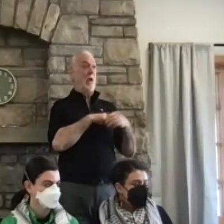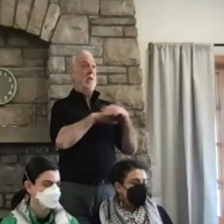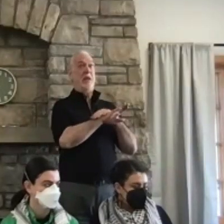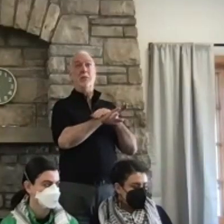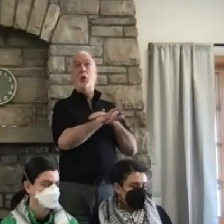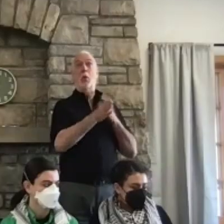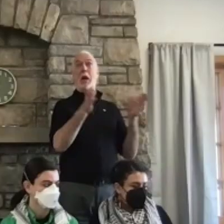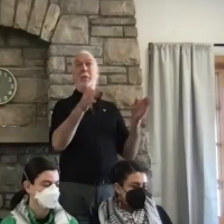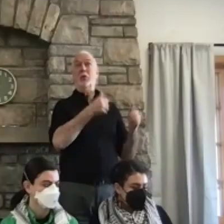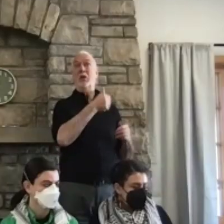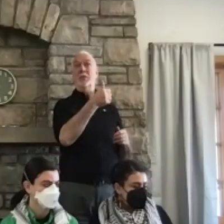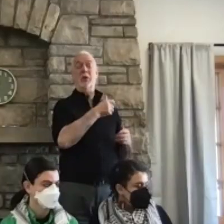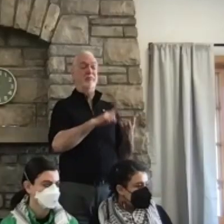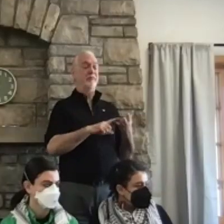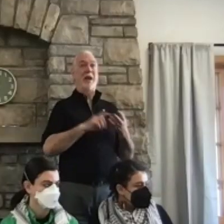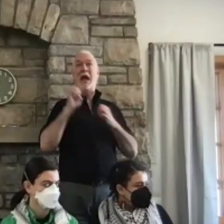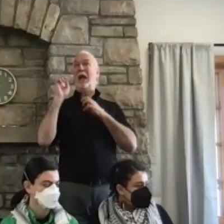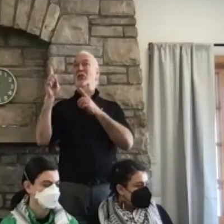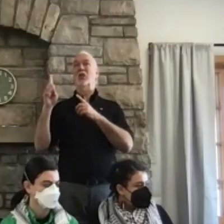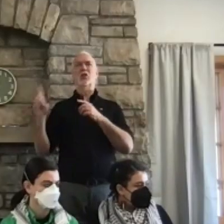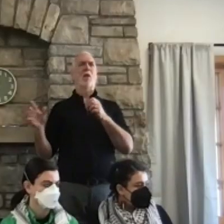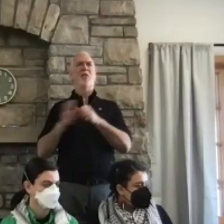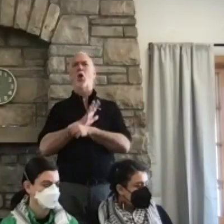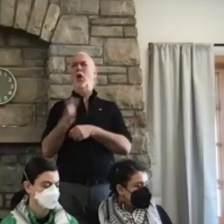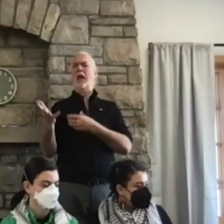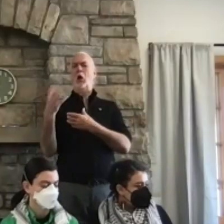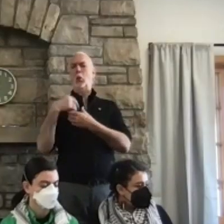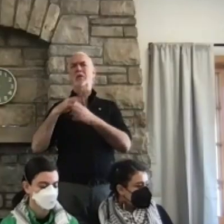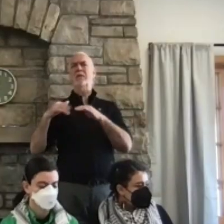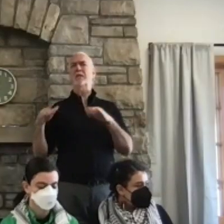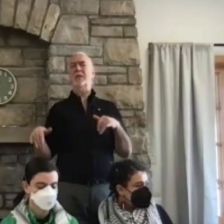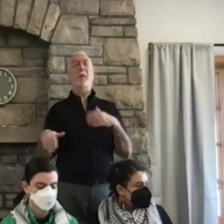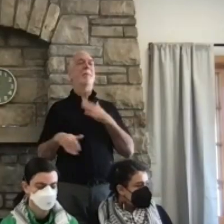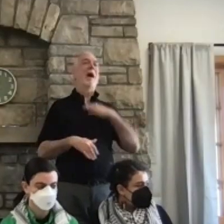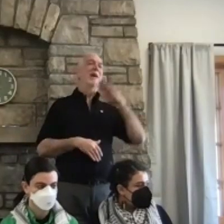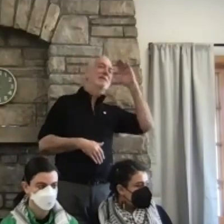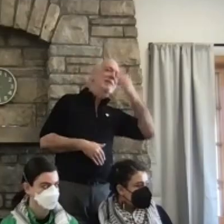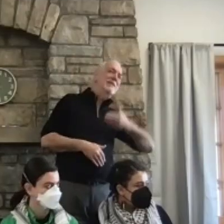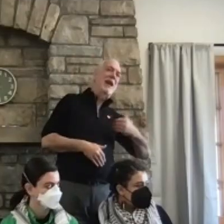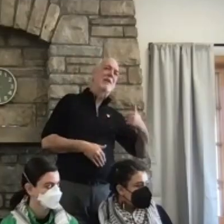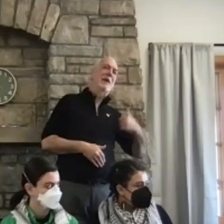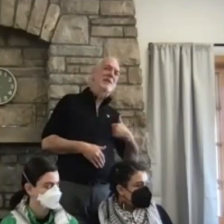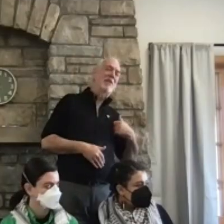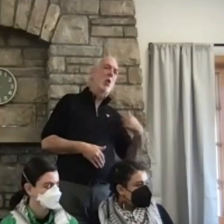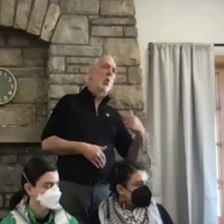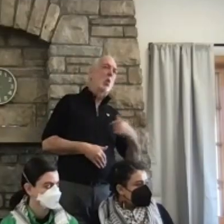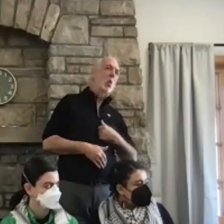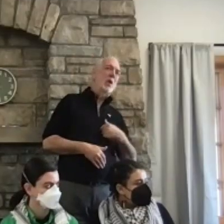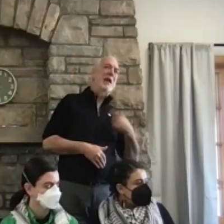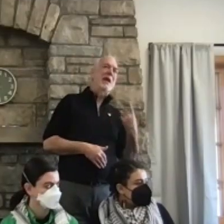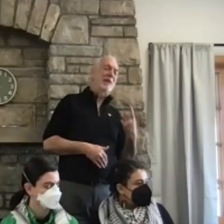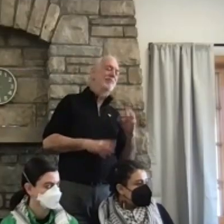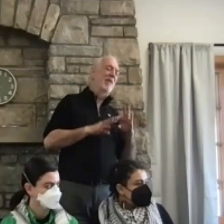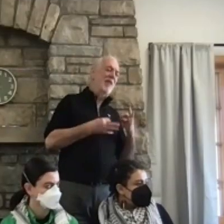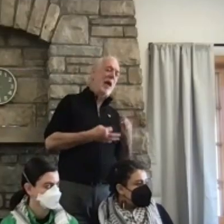transportation, transforming education into a fully inclusive system. My son and I, we just went forward with my